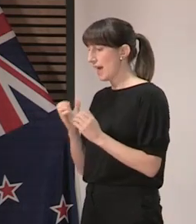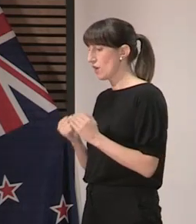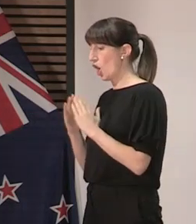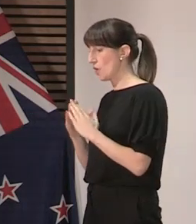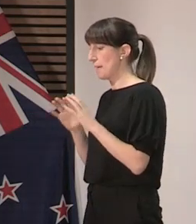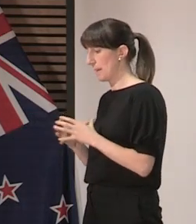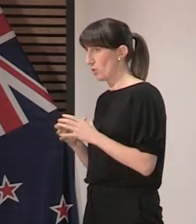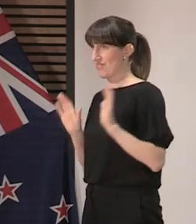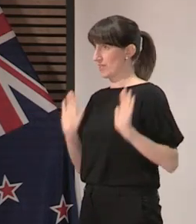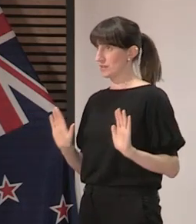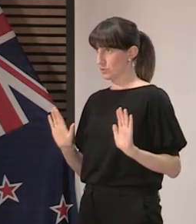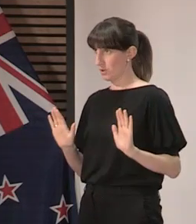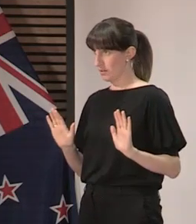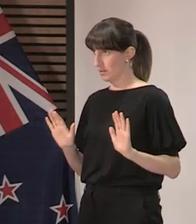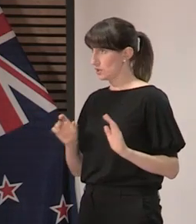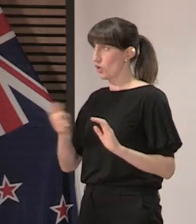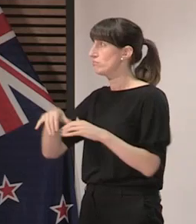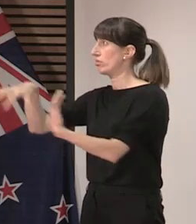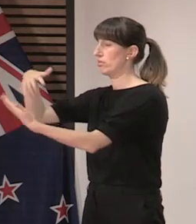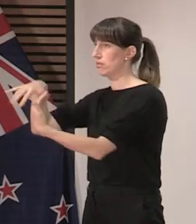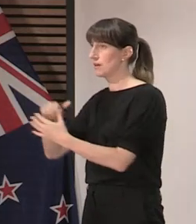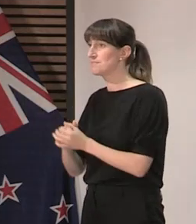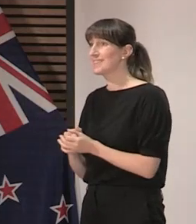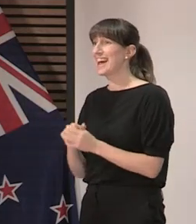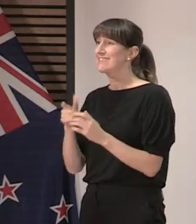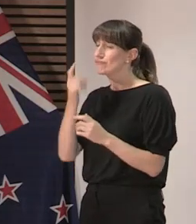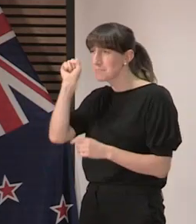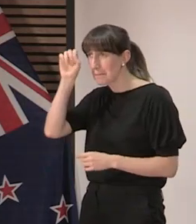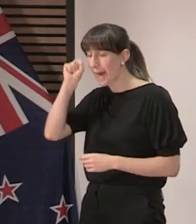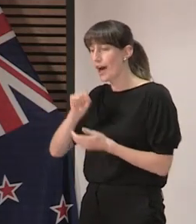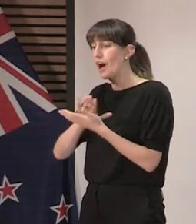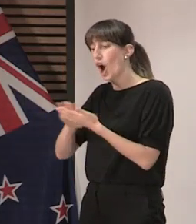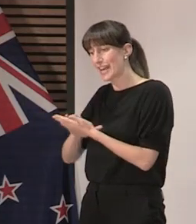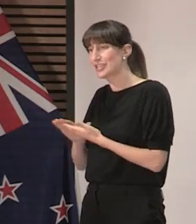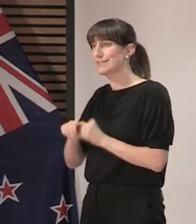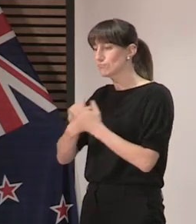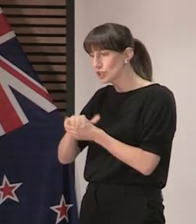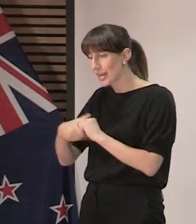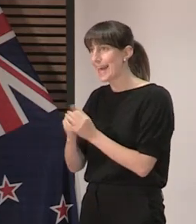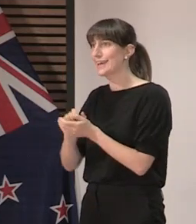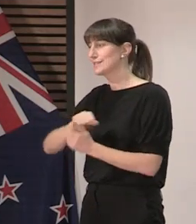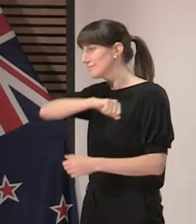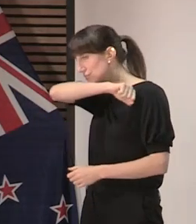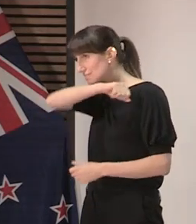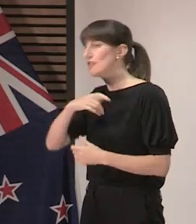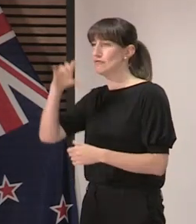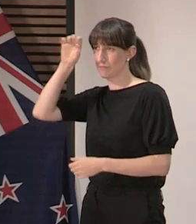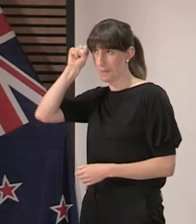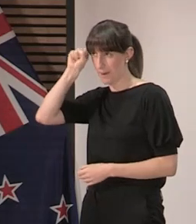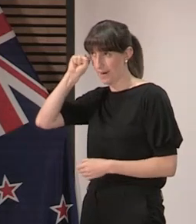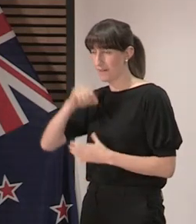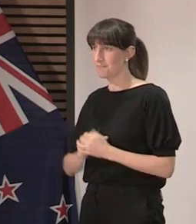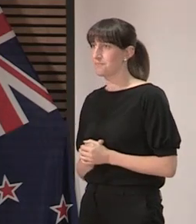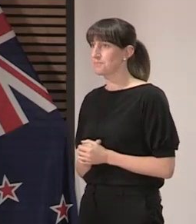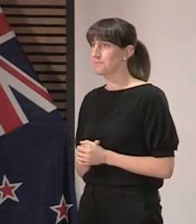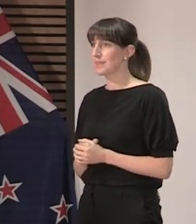practices are observed at all times. Our return to education, along with our restarting our economy, is largely on